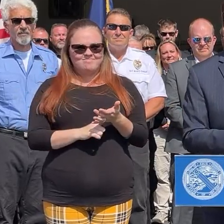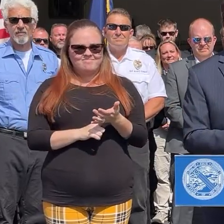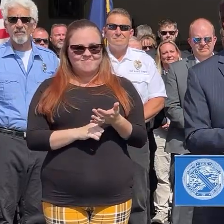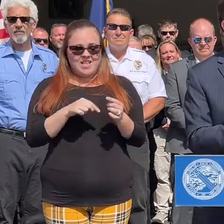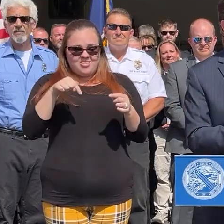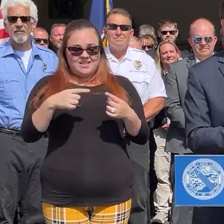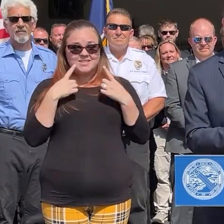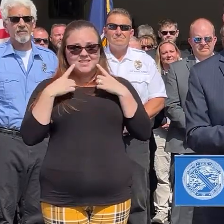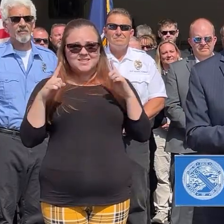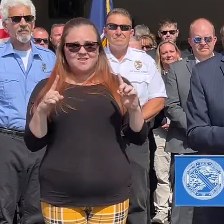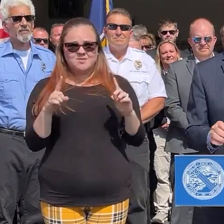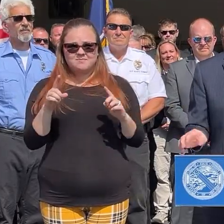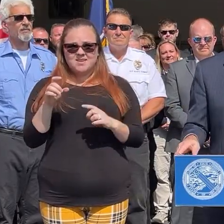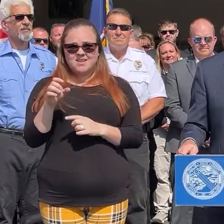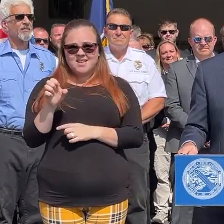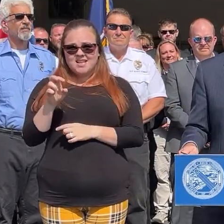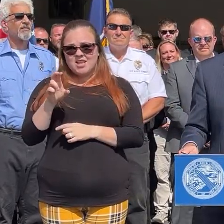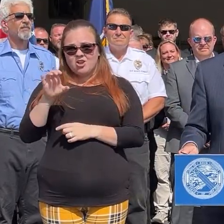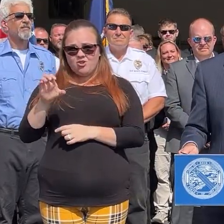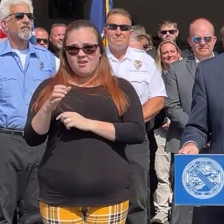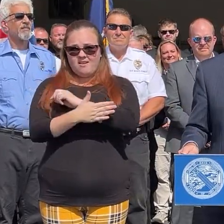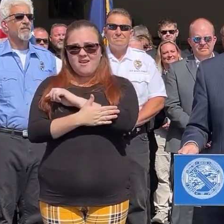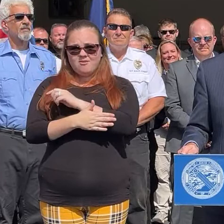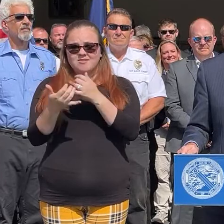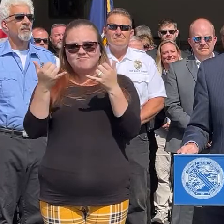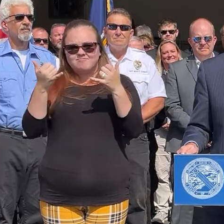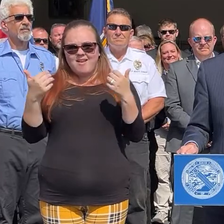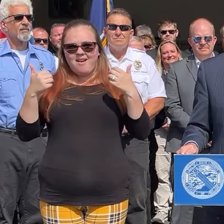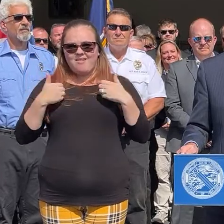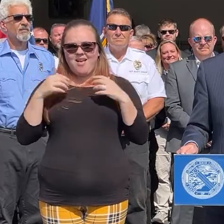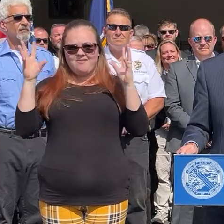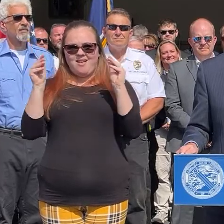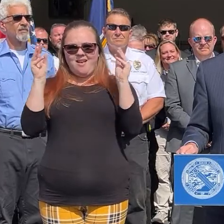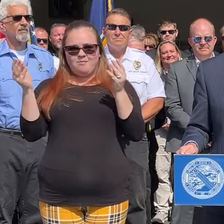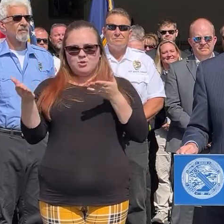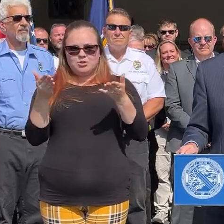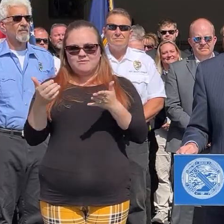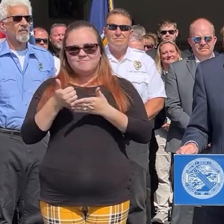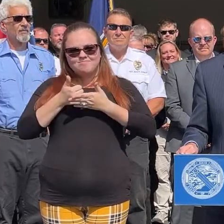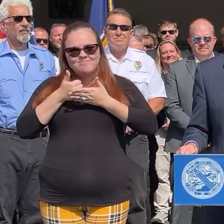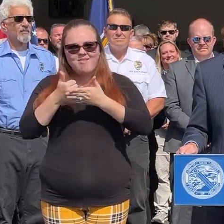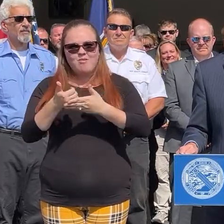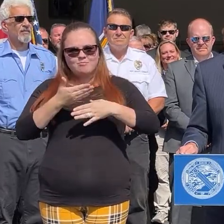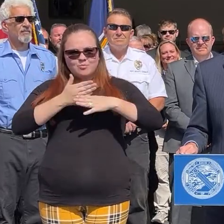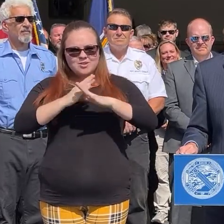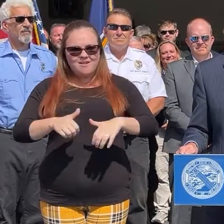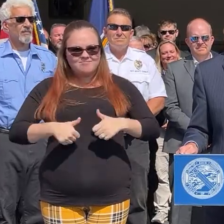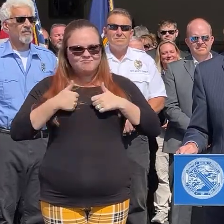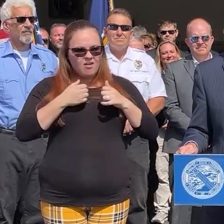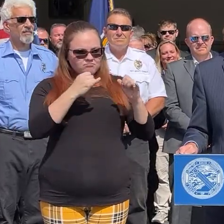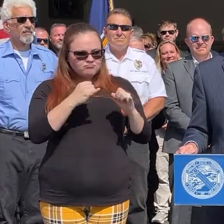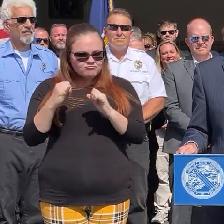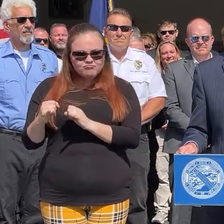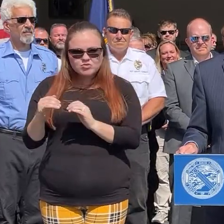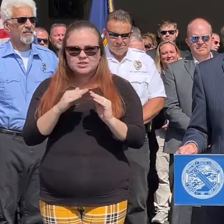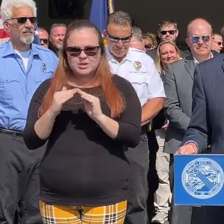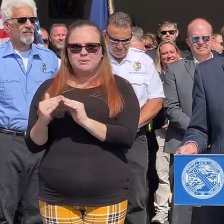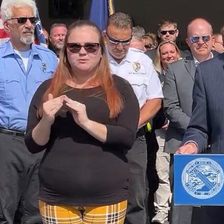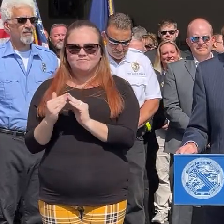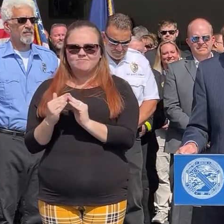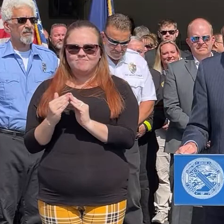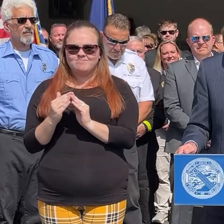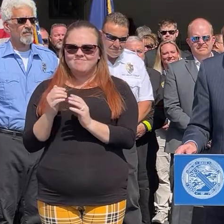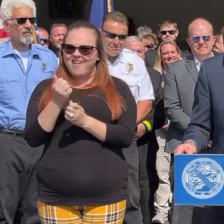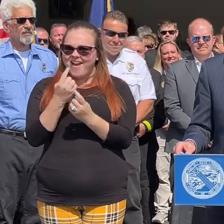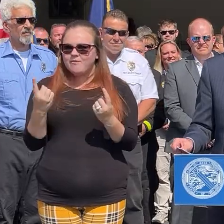this announcement, Erie County now has an ambulance service that will help protect the life of individuals in our community, and we will